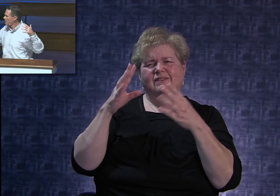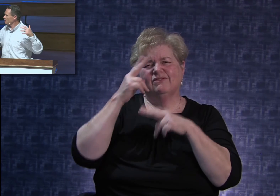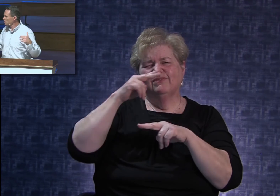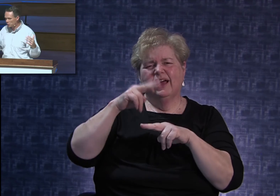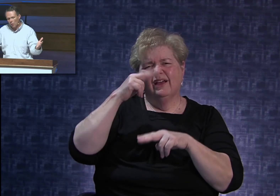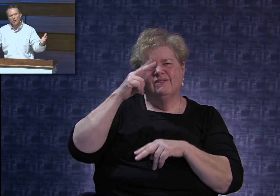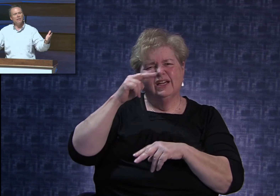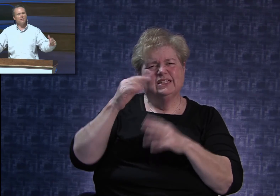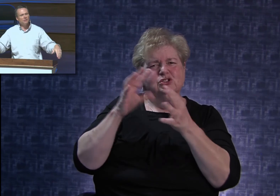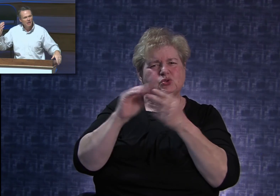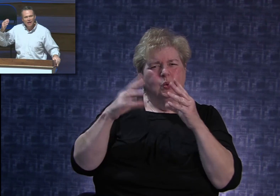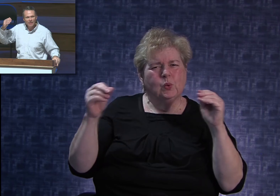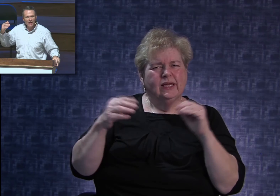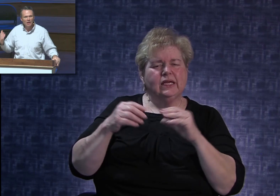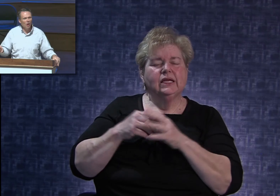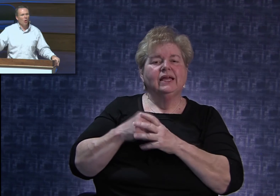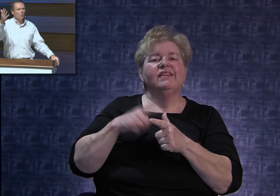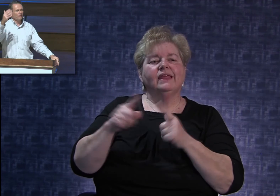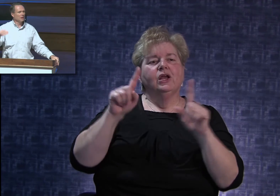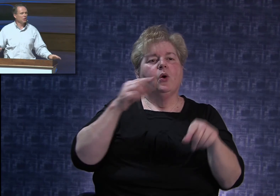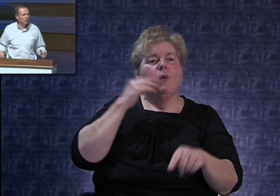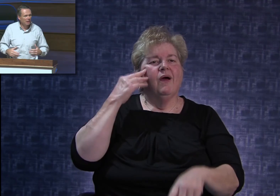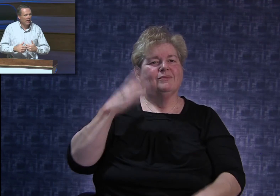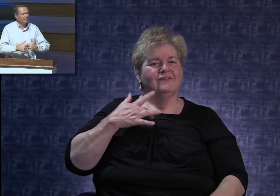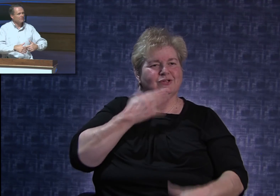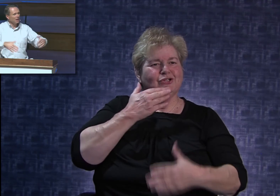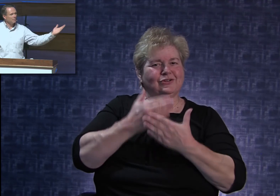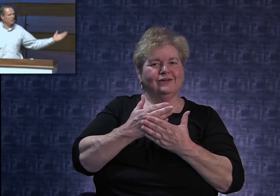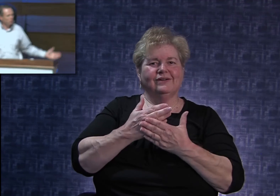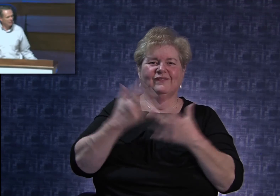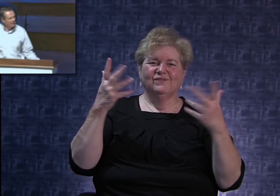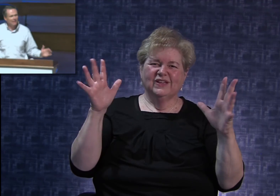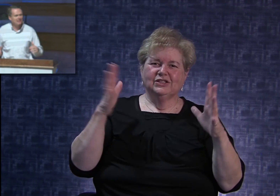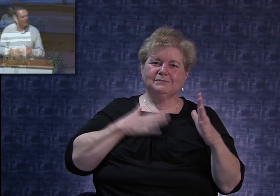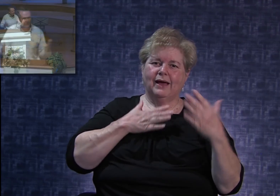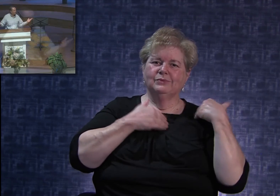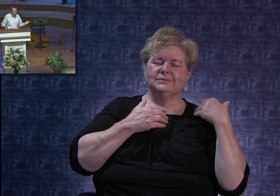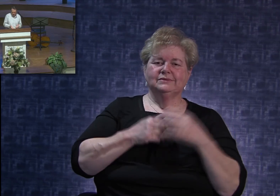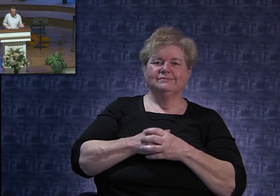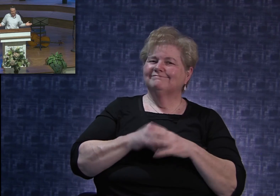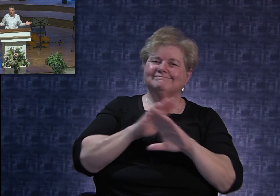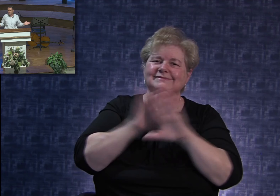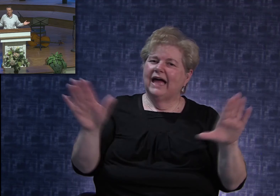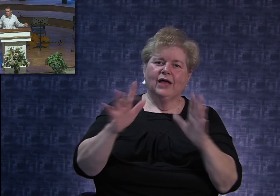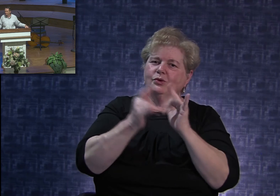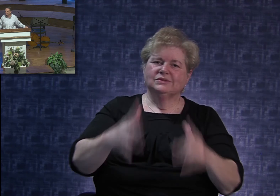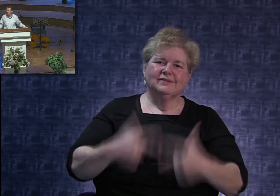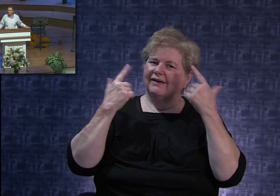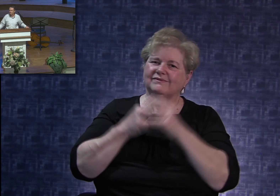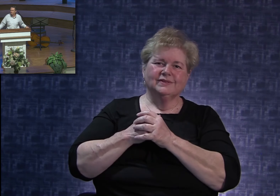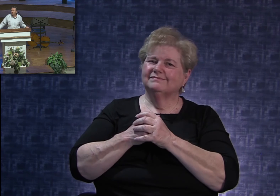illustrations, some stories. And then I go home feeling good and I have done my duty. That is not the Christian life as I see